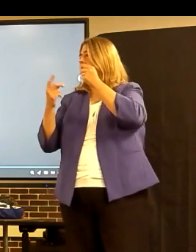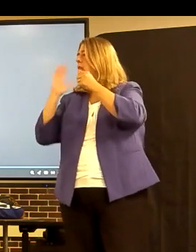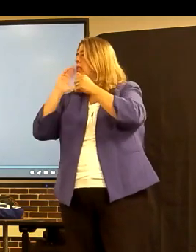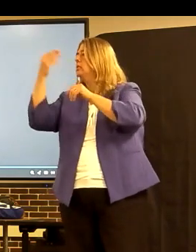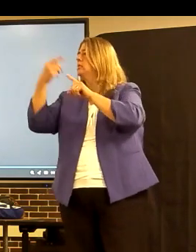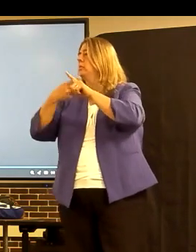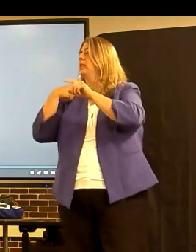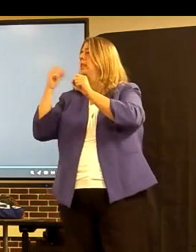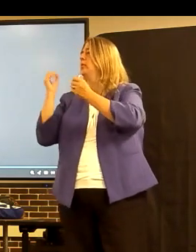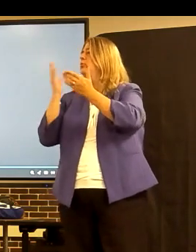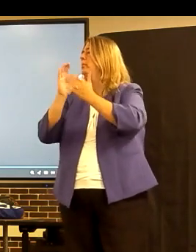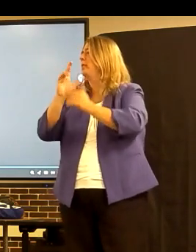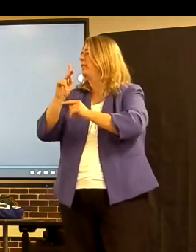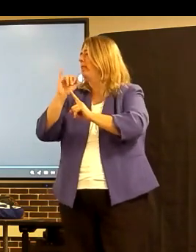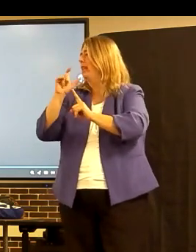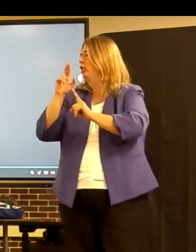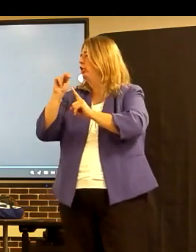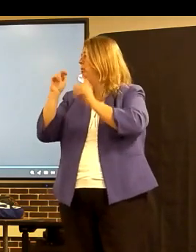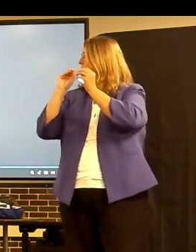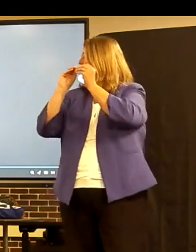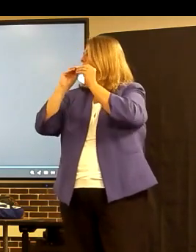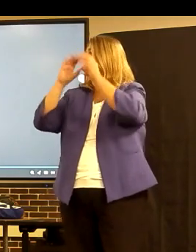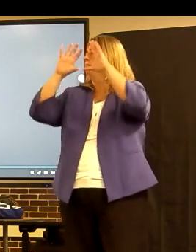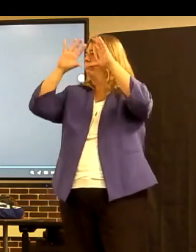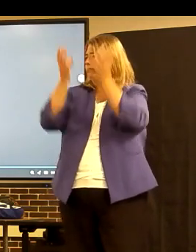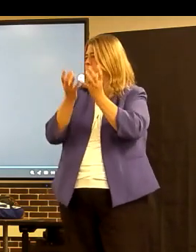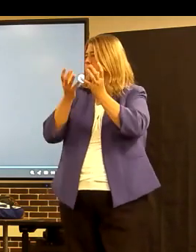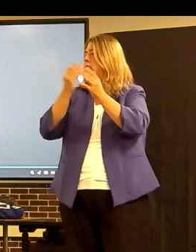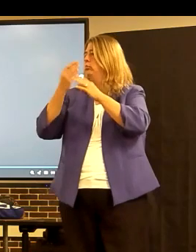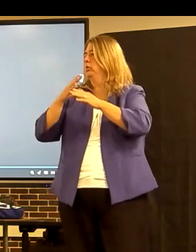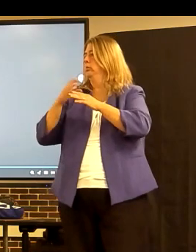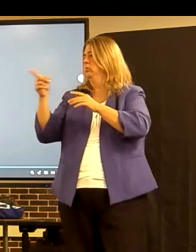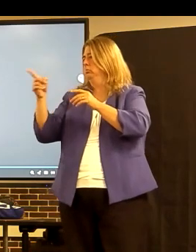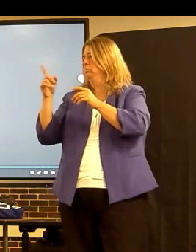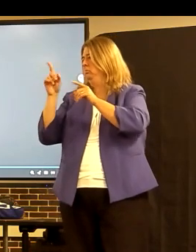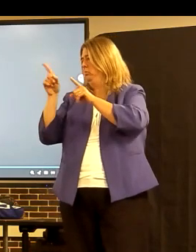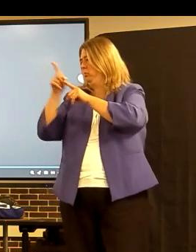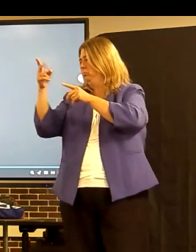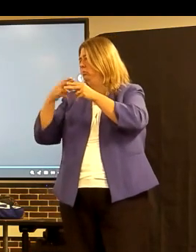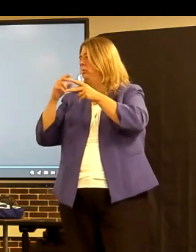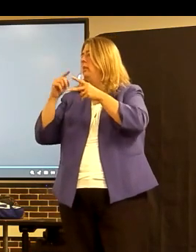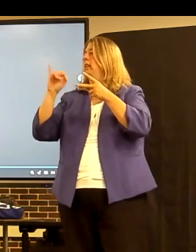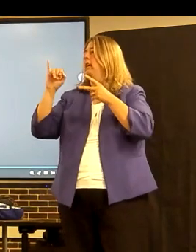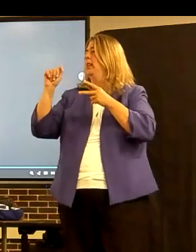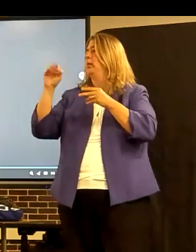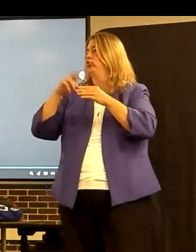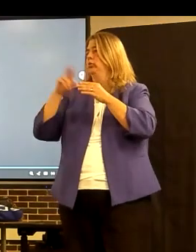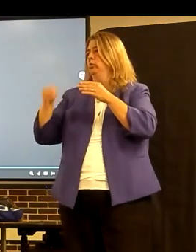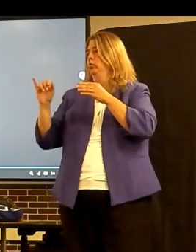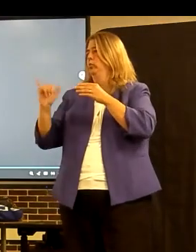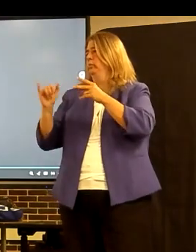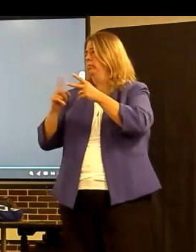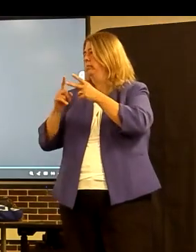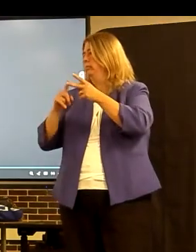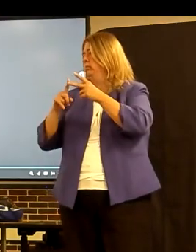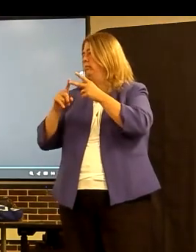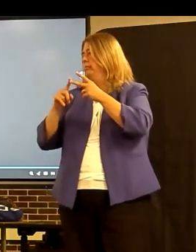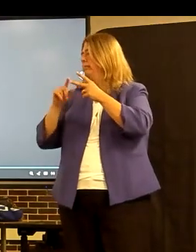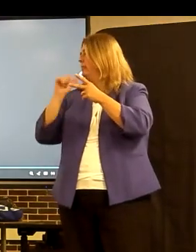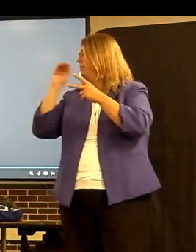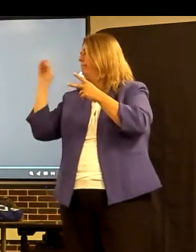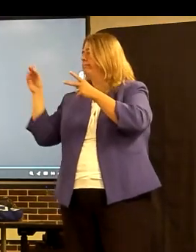you liked seeing that division. And so we can bring back some of that iLearn data next month and keep both the breakdown,